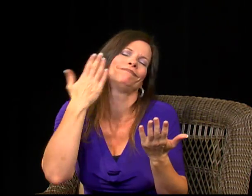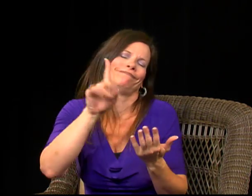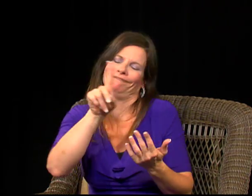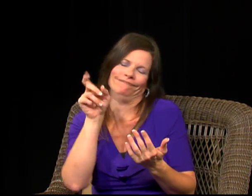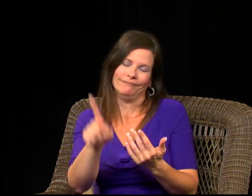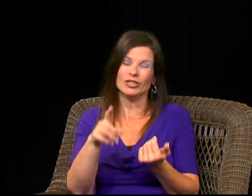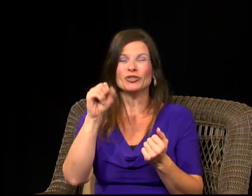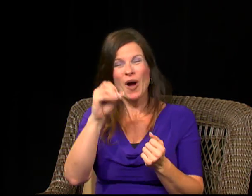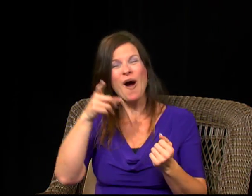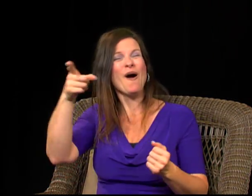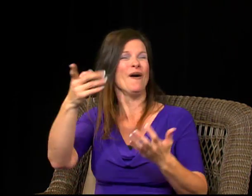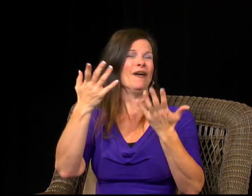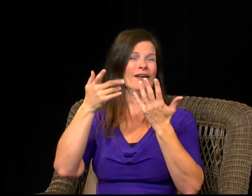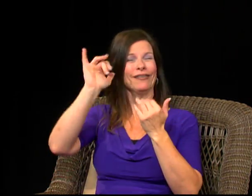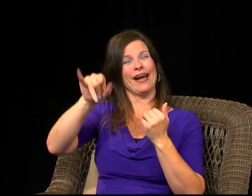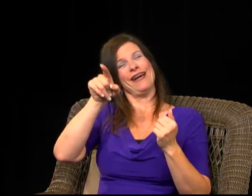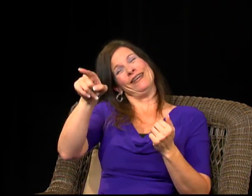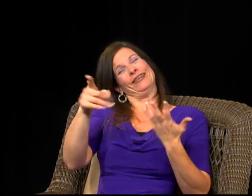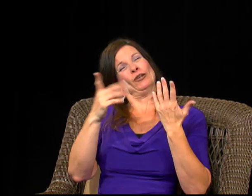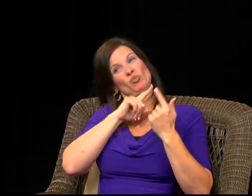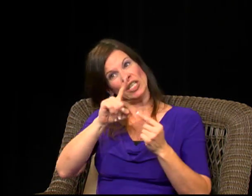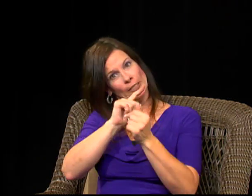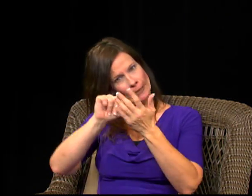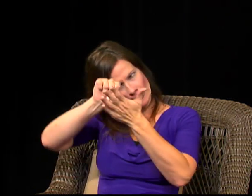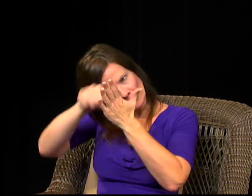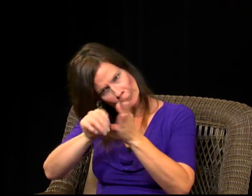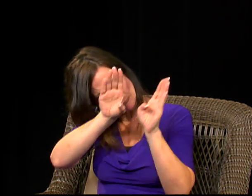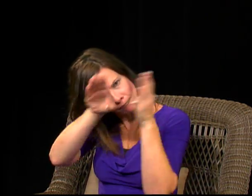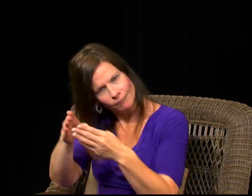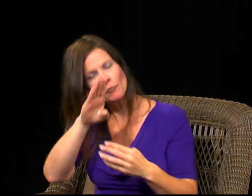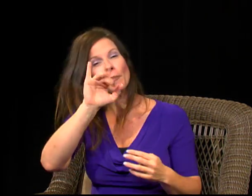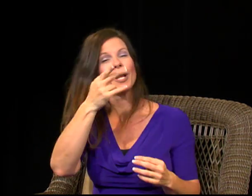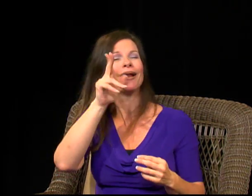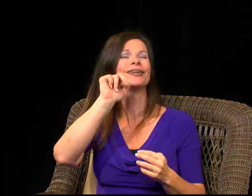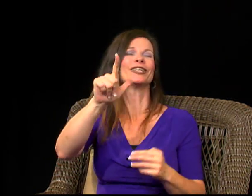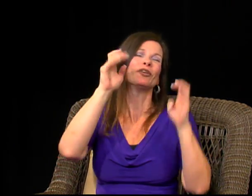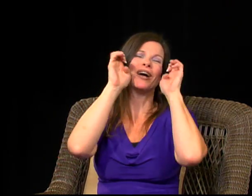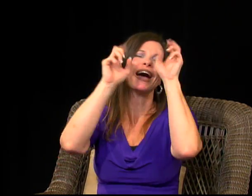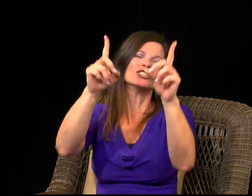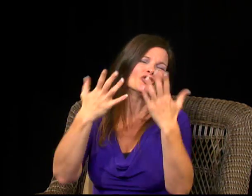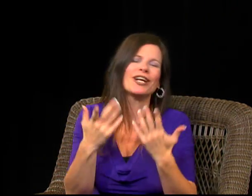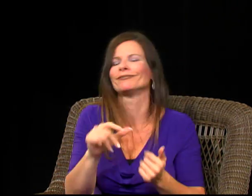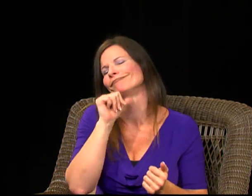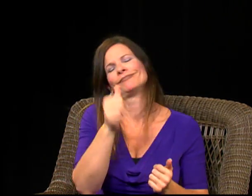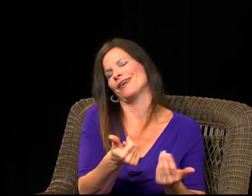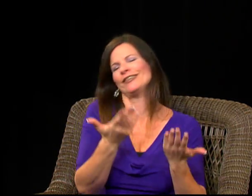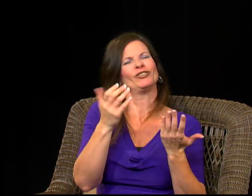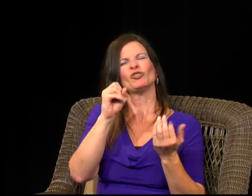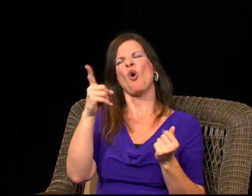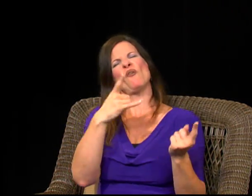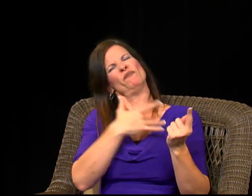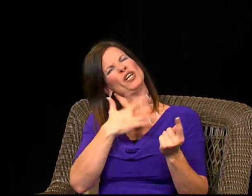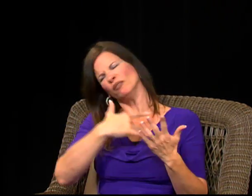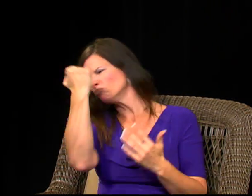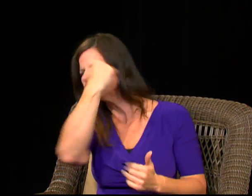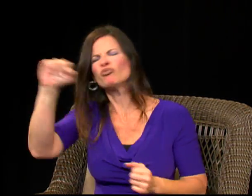strong, in communicating. And so right now, the focus is really on bilingual education,